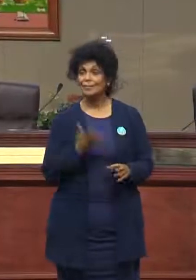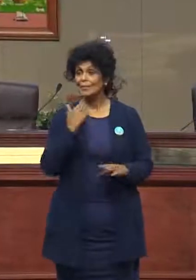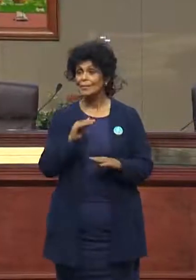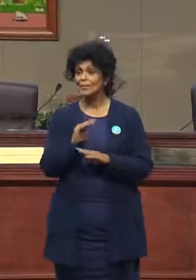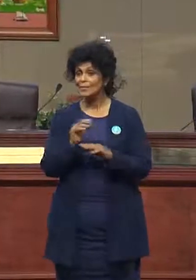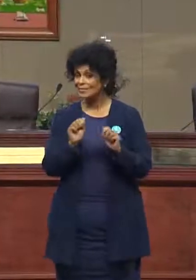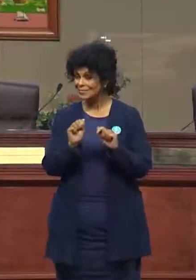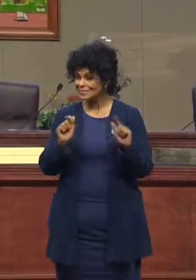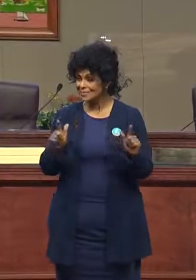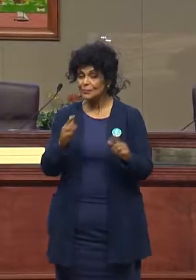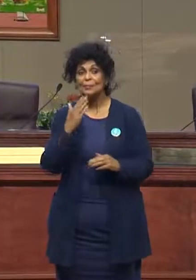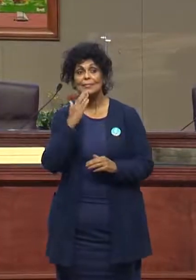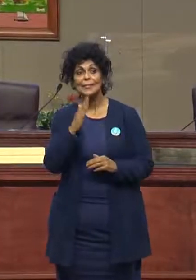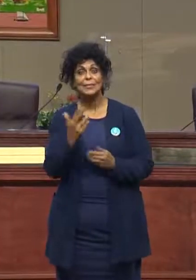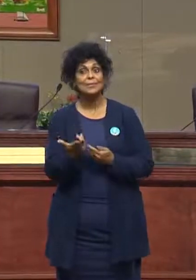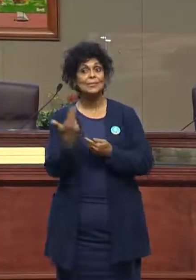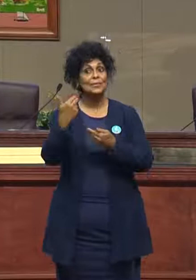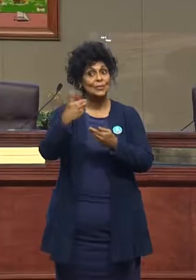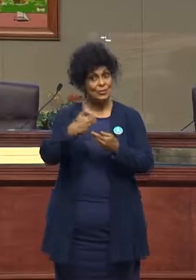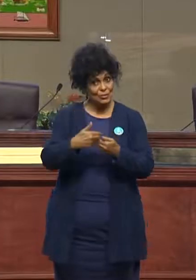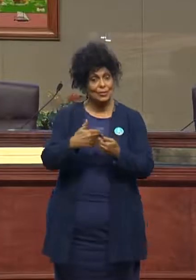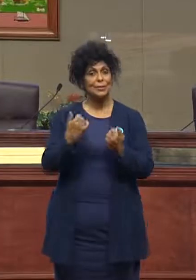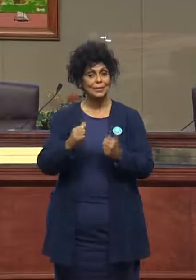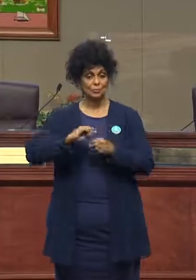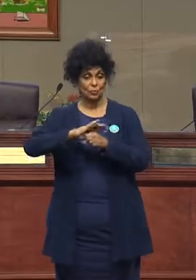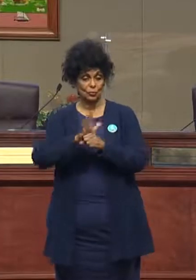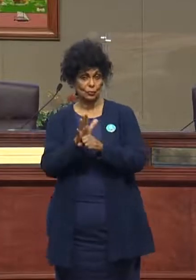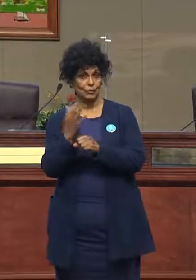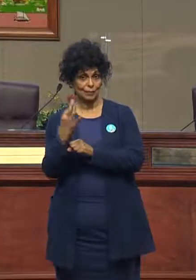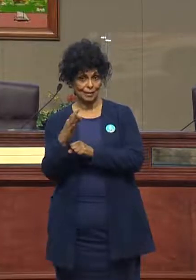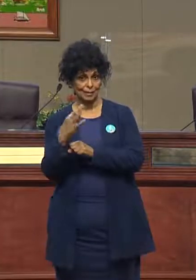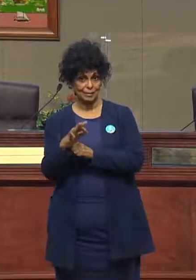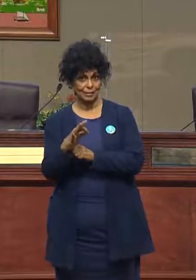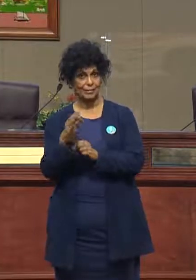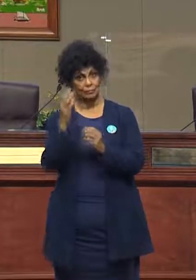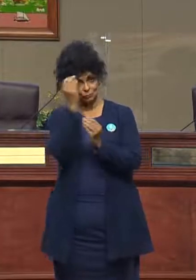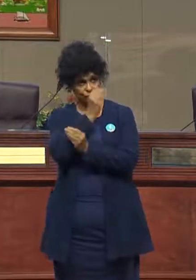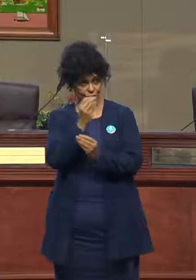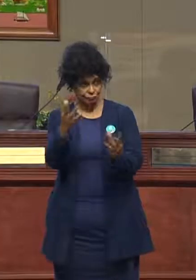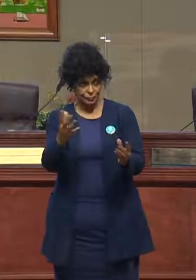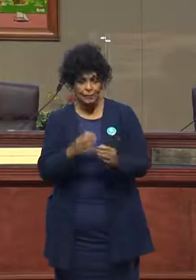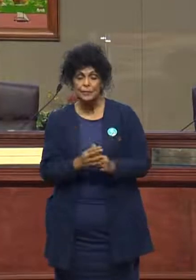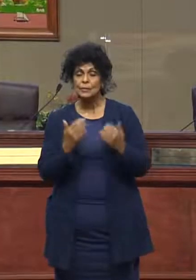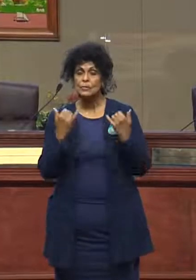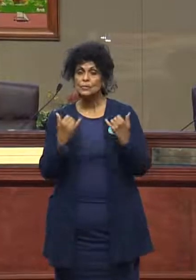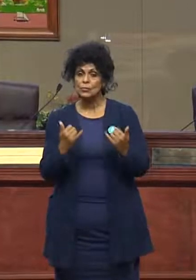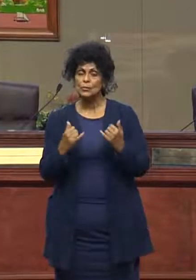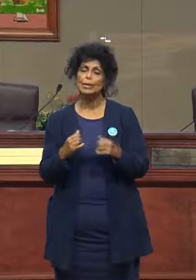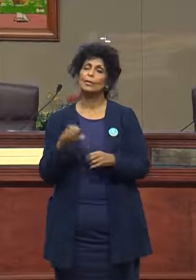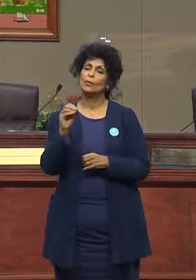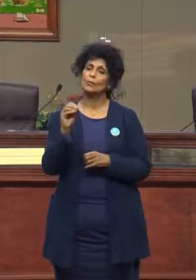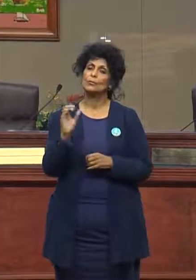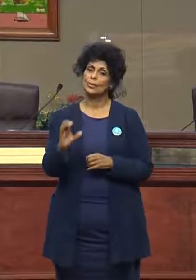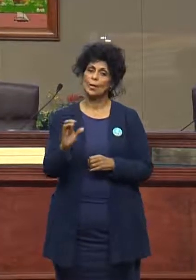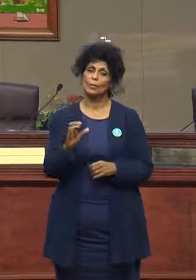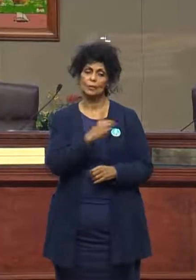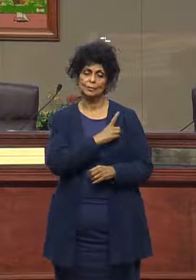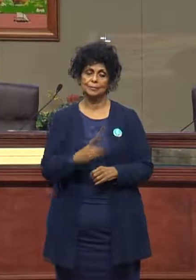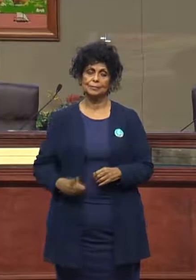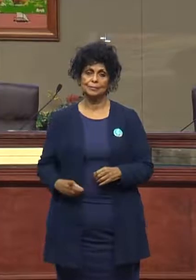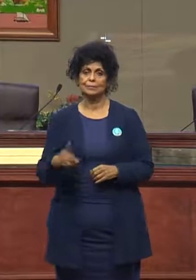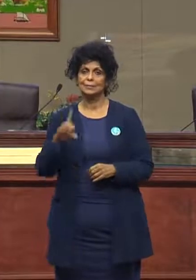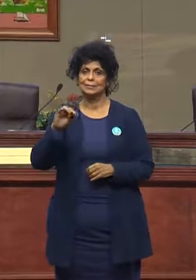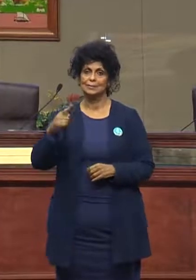Good afternoon, everyone. Thank you so much for joining us for this COVID-19 press briefing. Today, Orange County Mayor Jerry L. Demings with a word